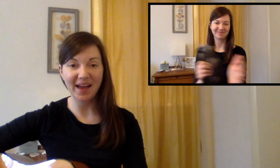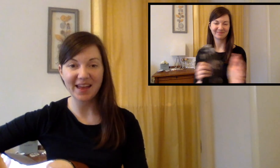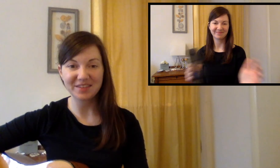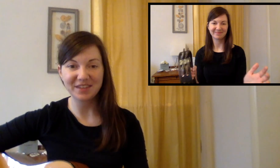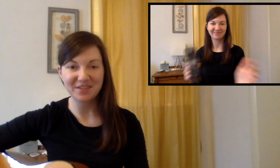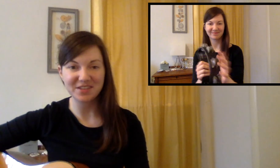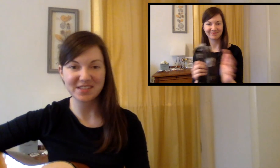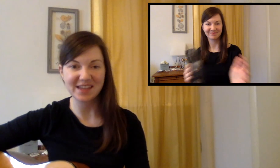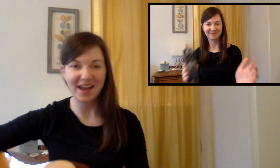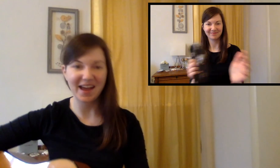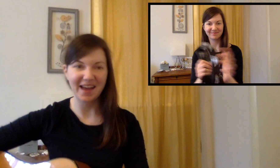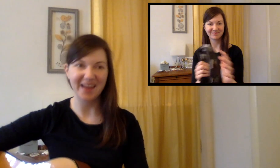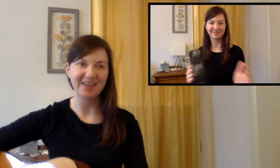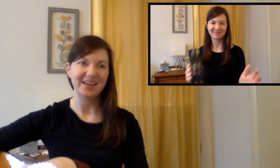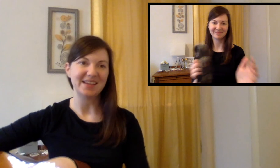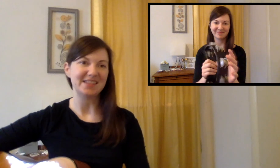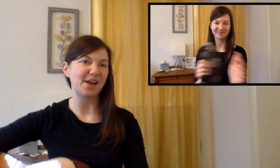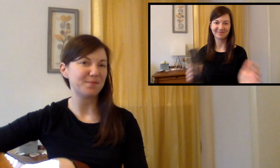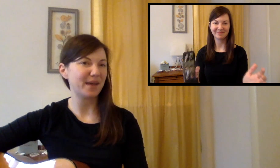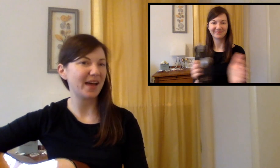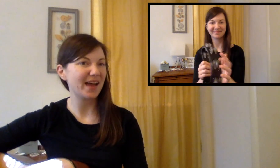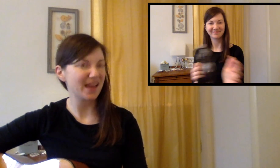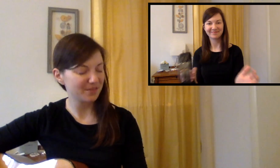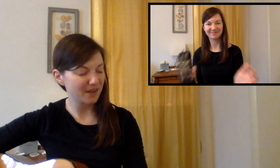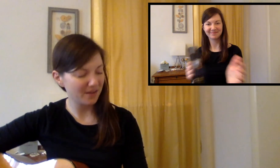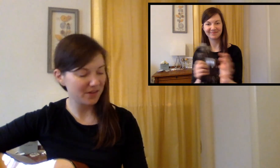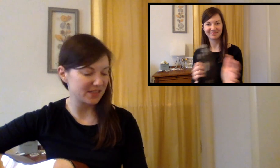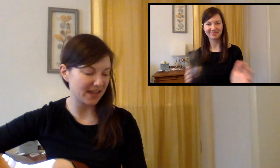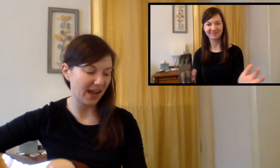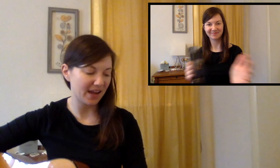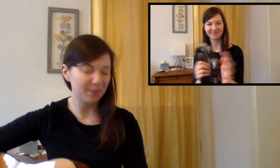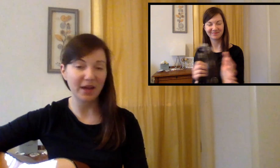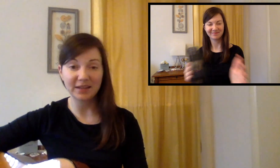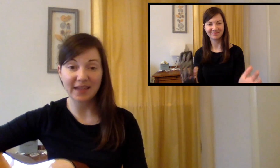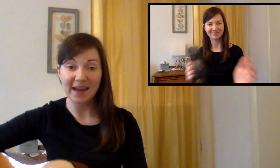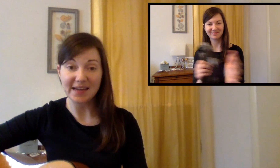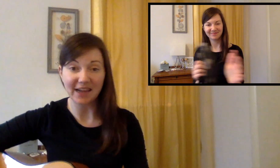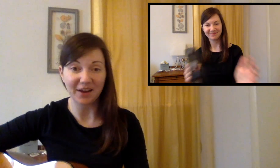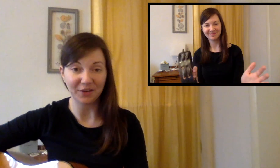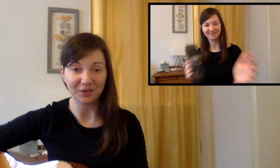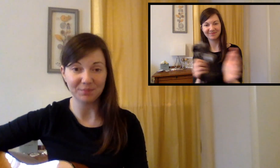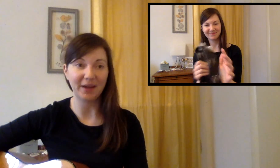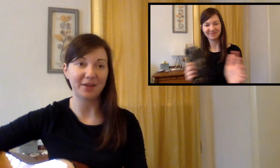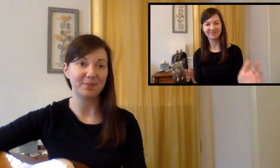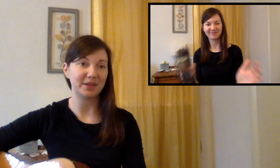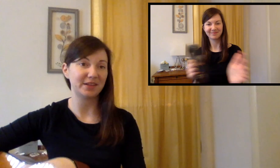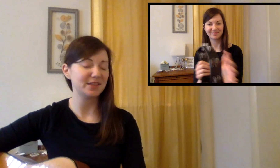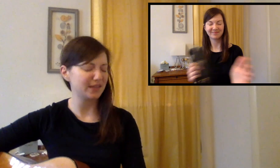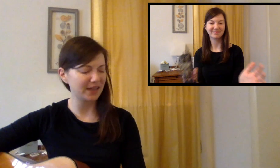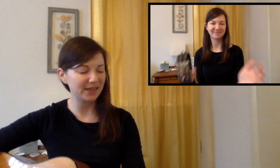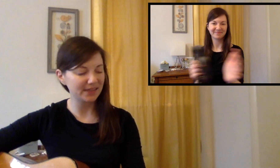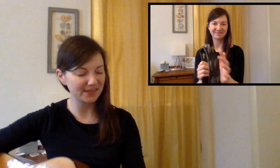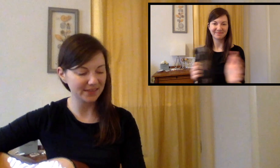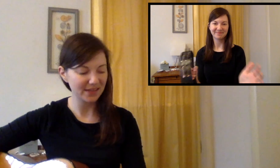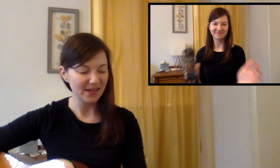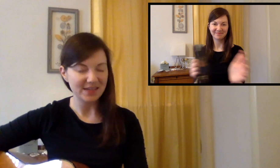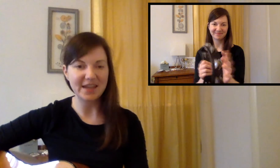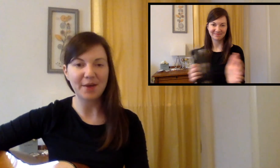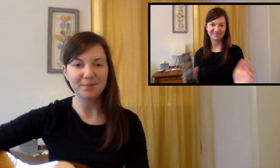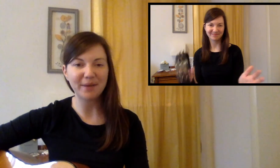the riverside, down by the riverside. I'm gonna lay down my burden down